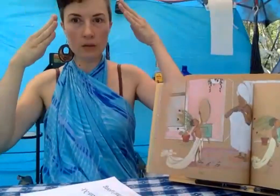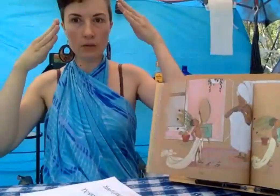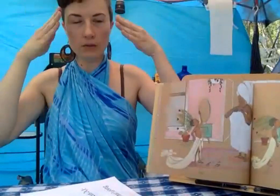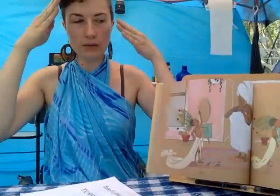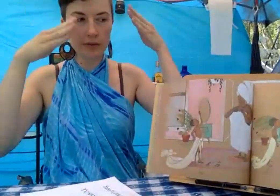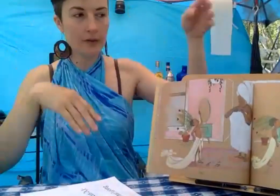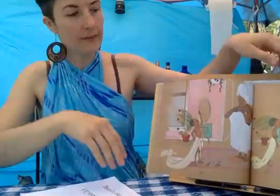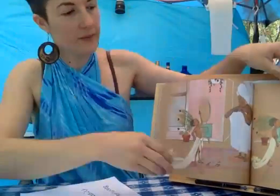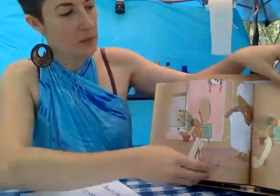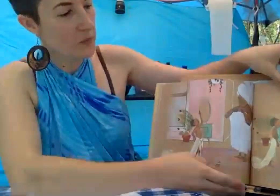"Uh-oh.